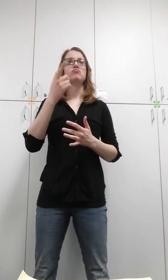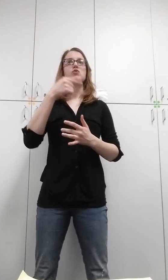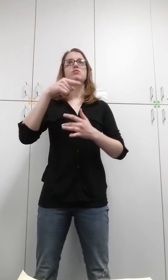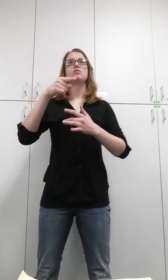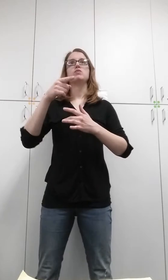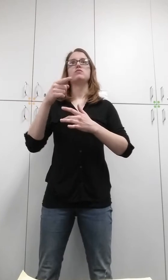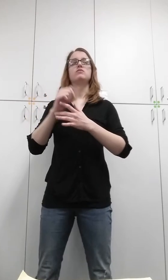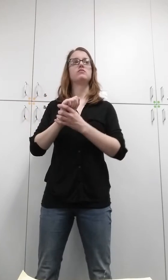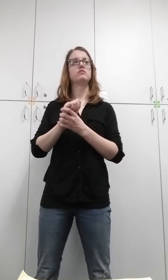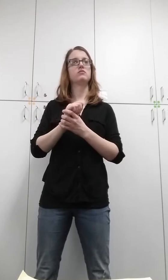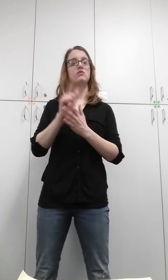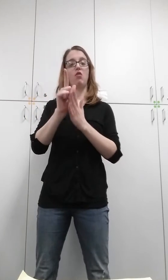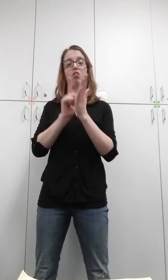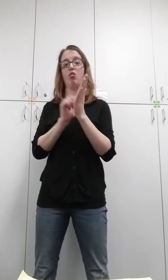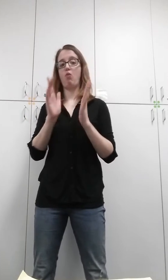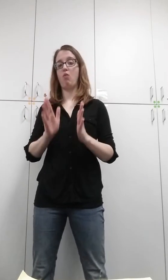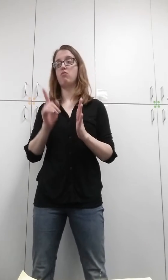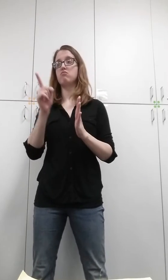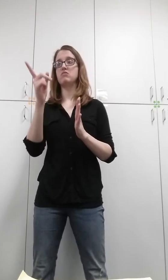I can't go,